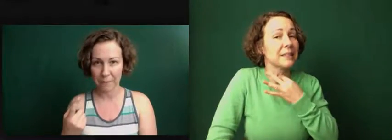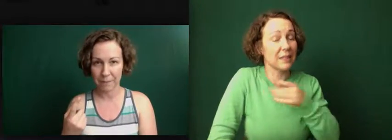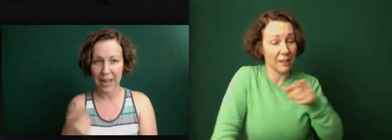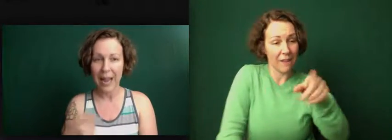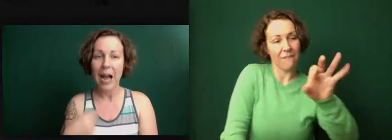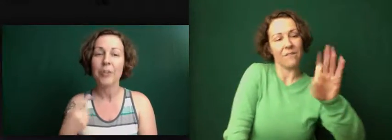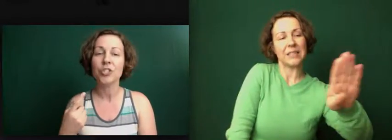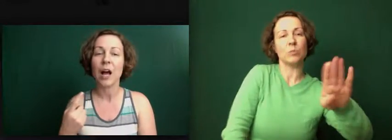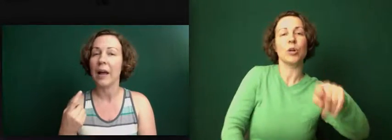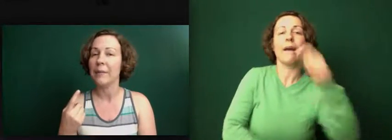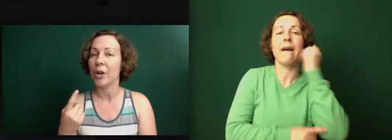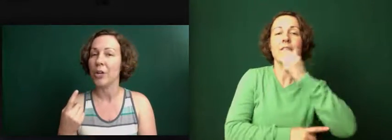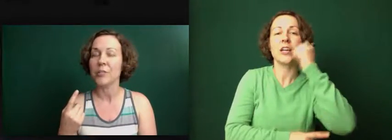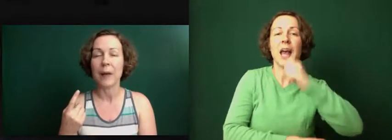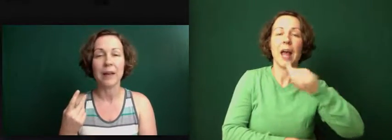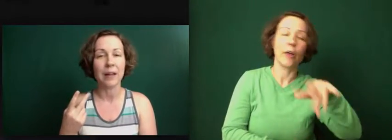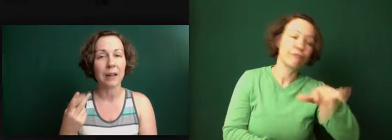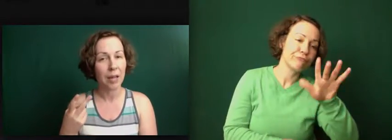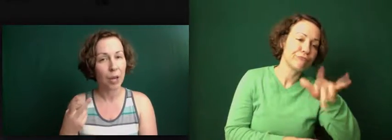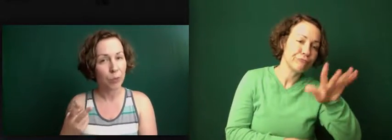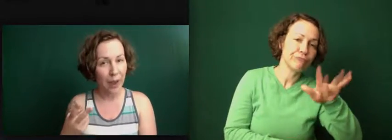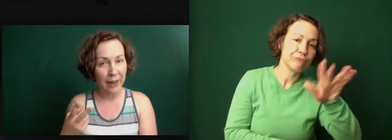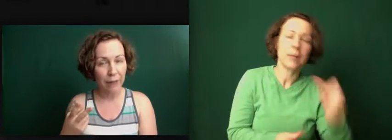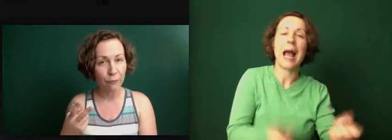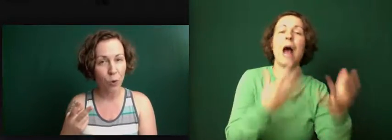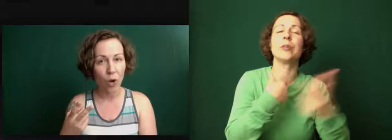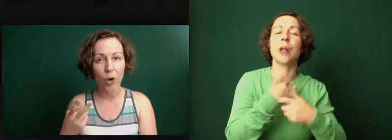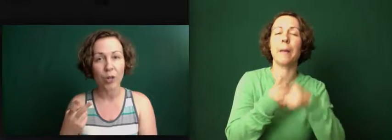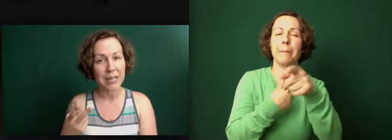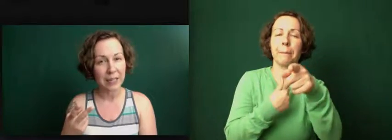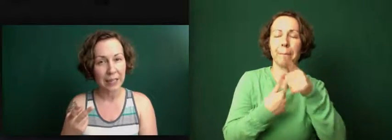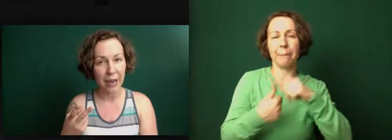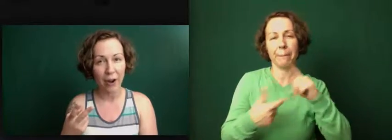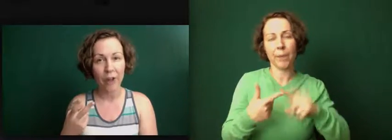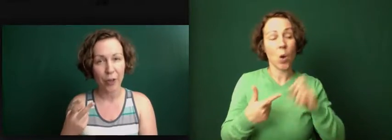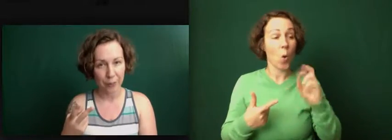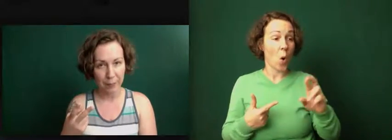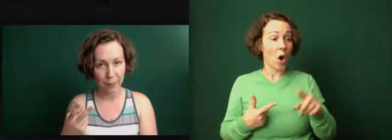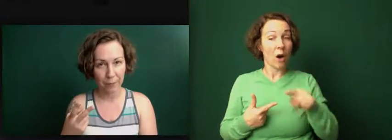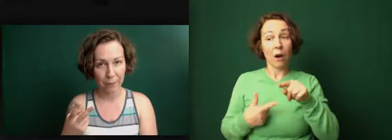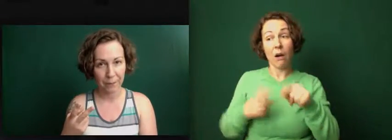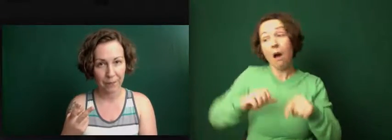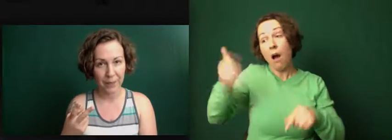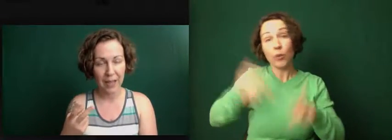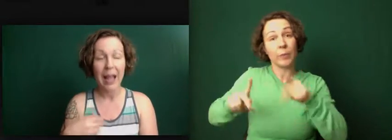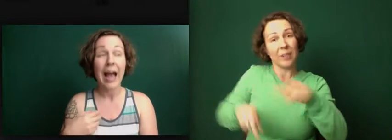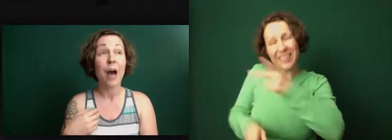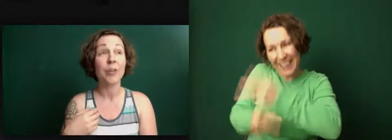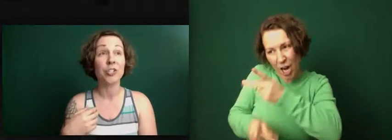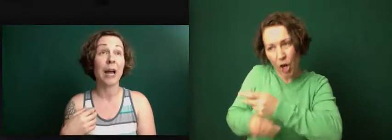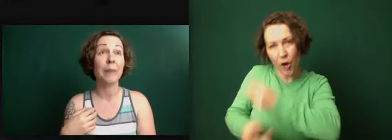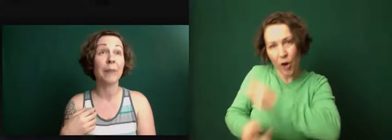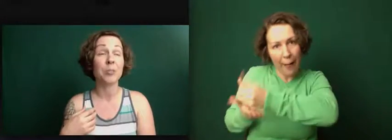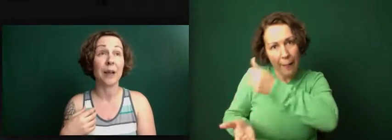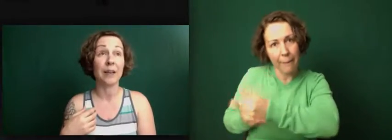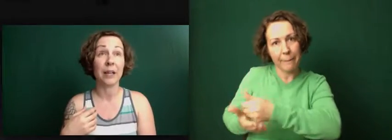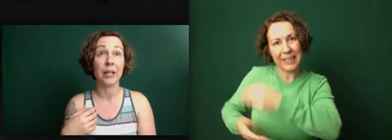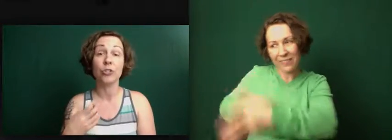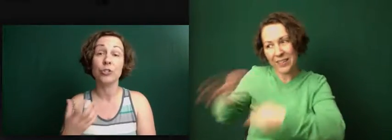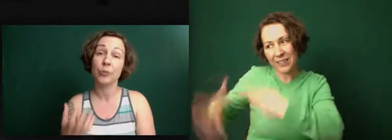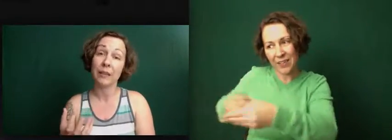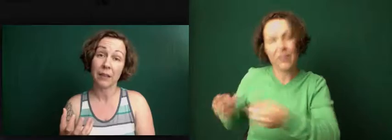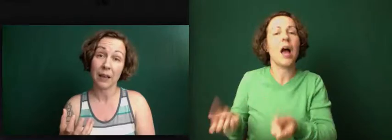Facebook? How much time are you spending providing for or taking care of other people? How much time are